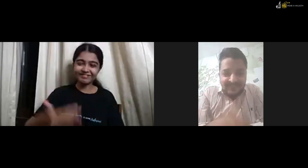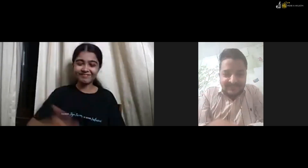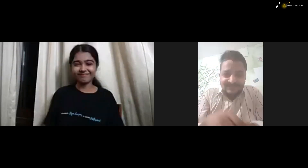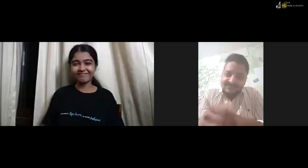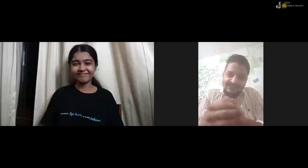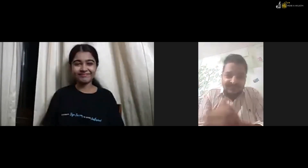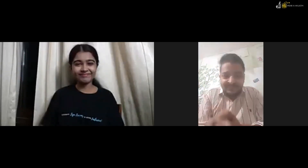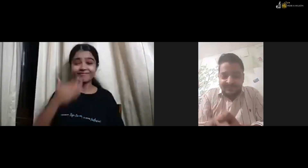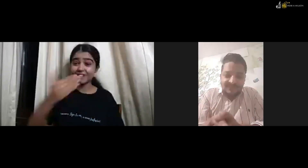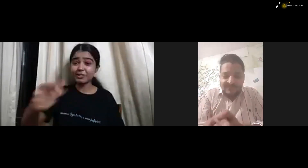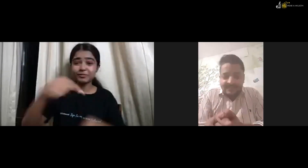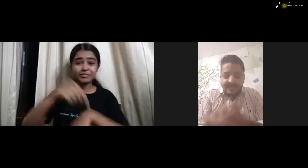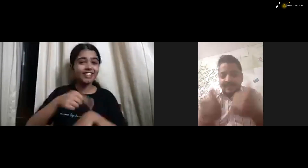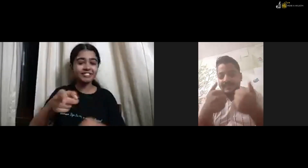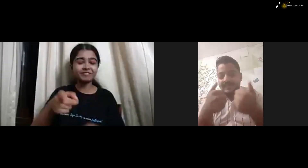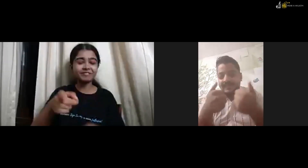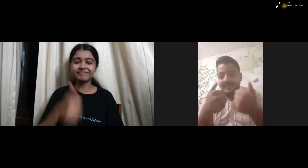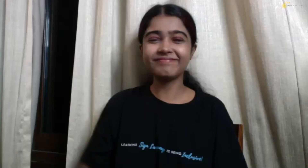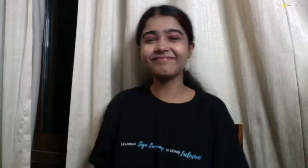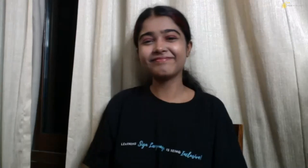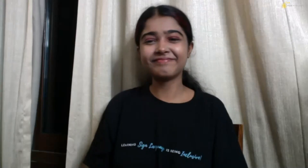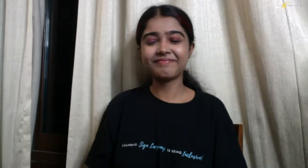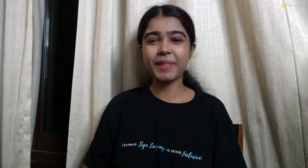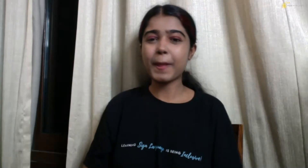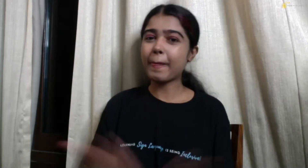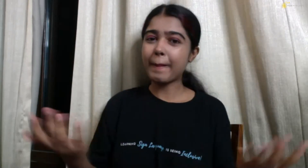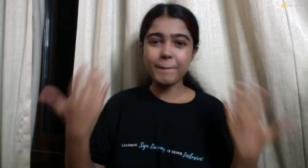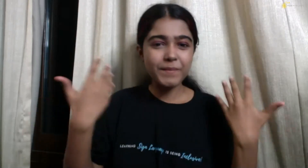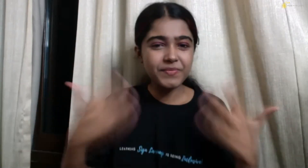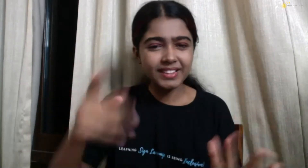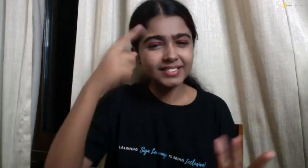that's true. Thank you so much. Thank you. Thank you for your time.